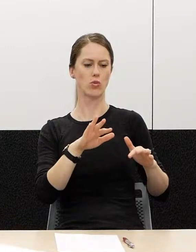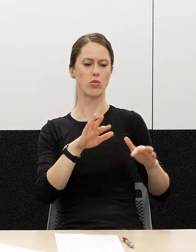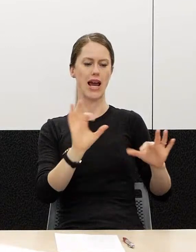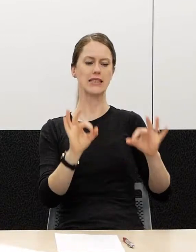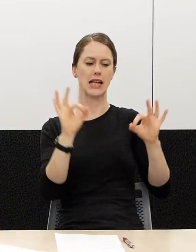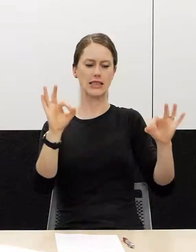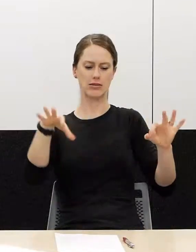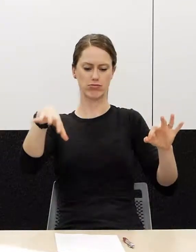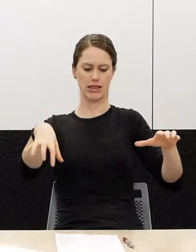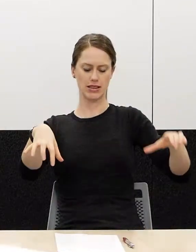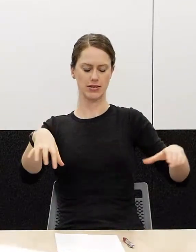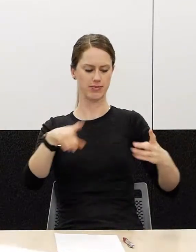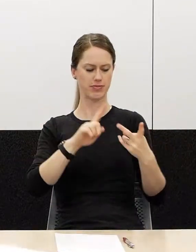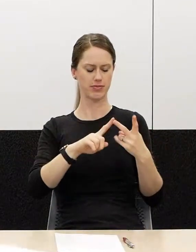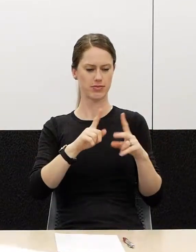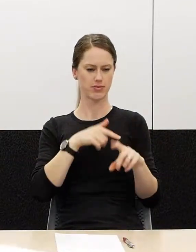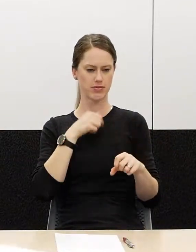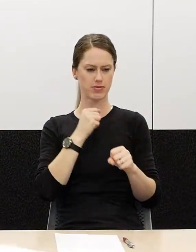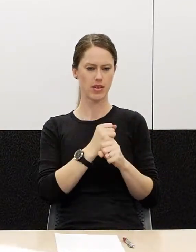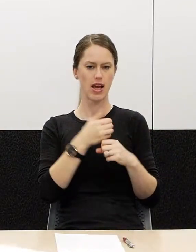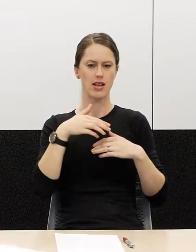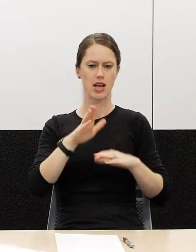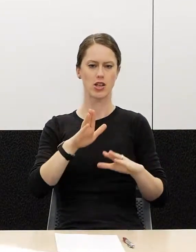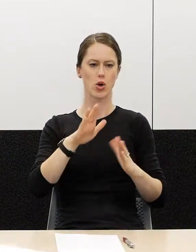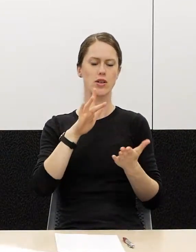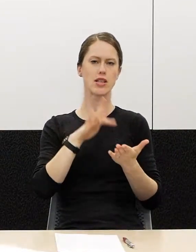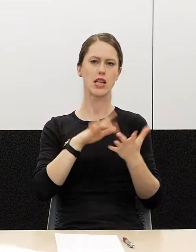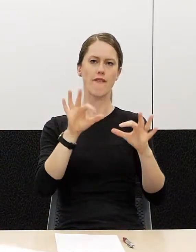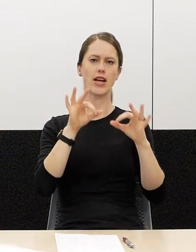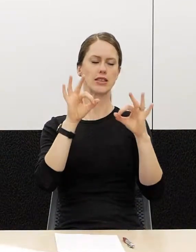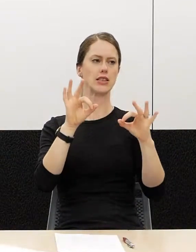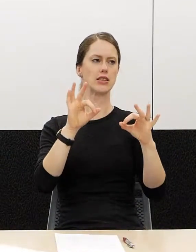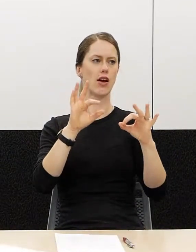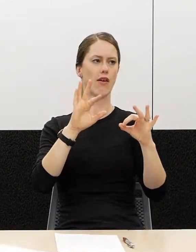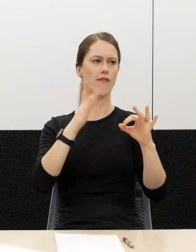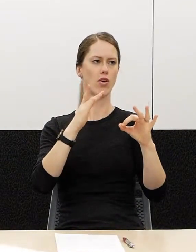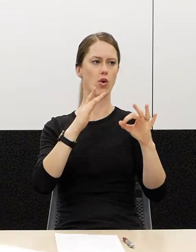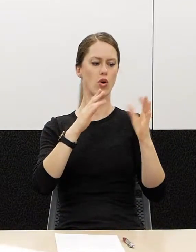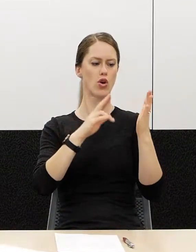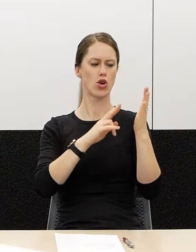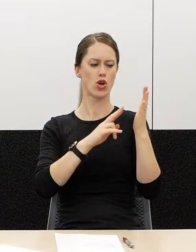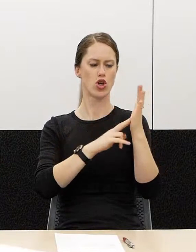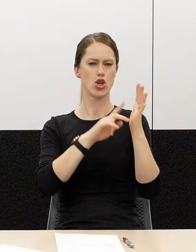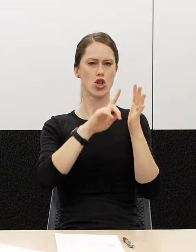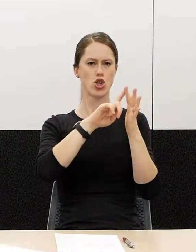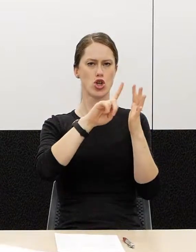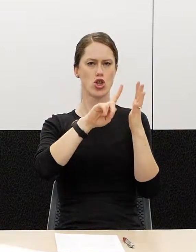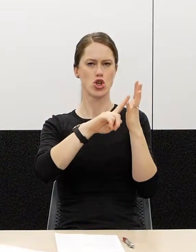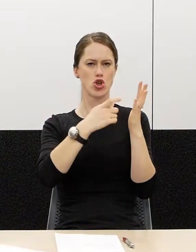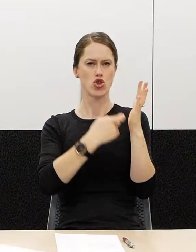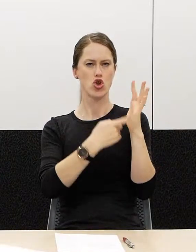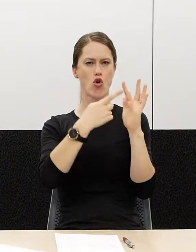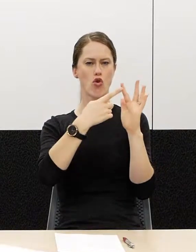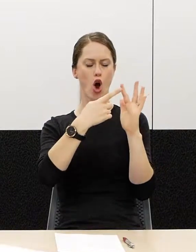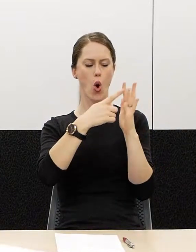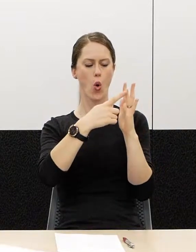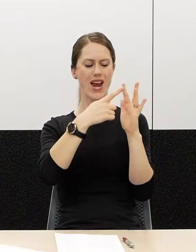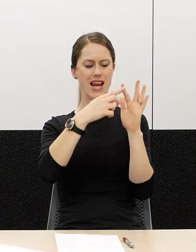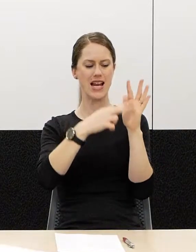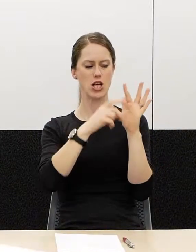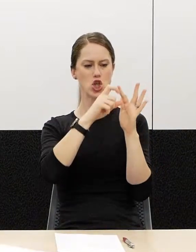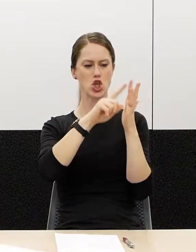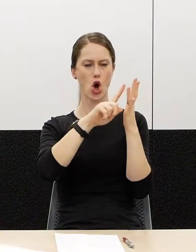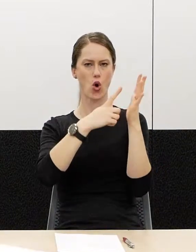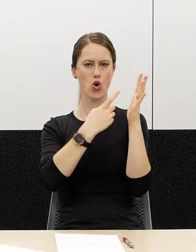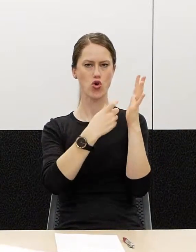excellence. There is, for example, a national centre of excellence for neuroendocrine tumours, with a very close network